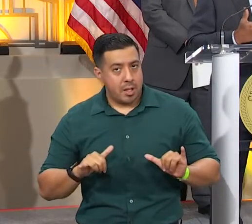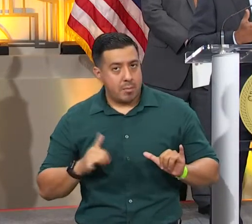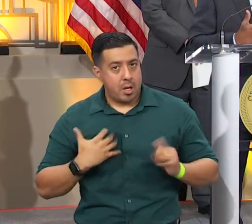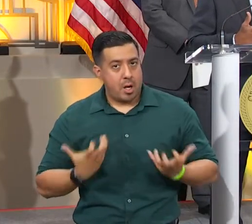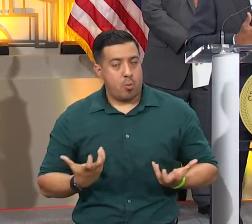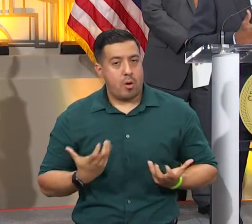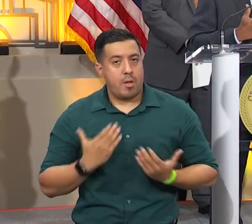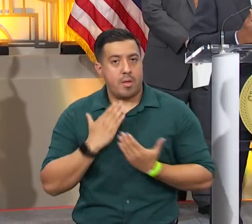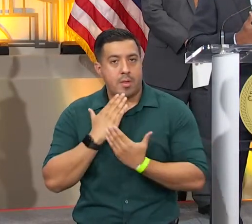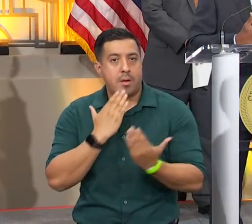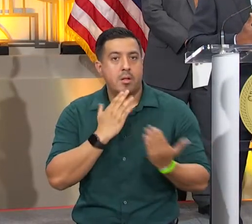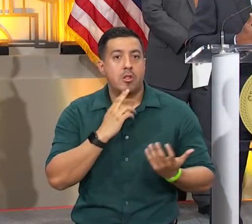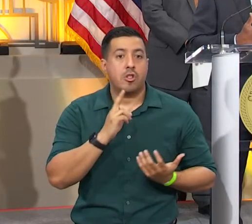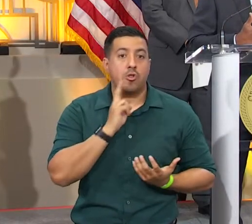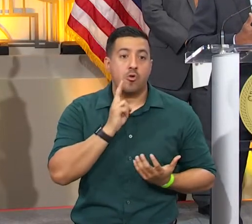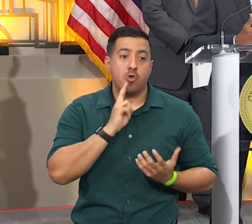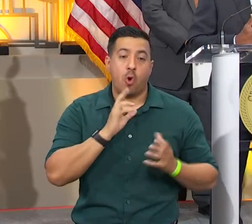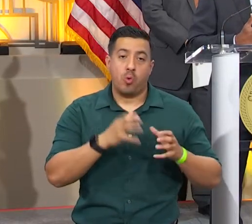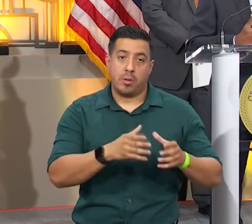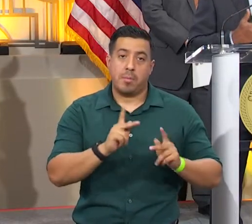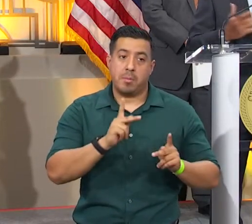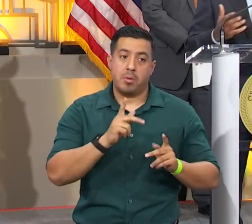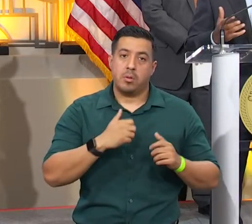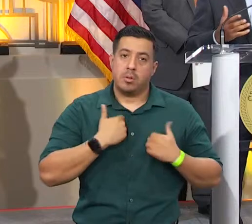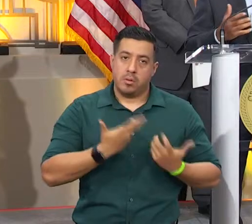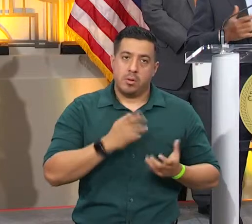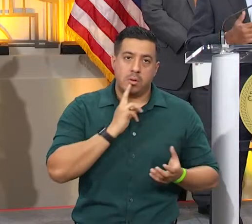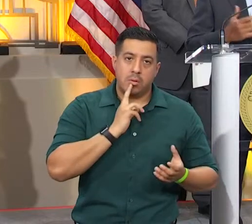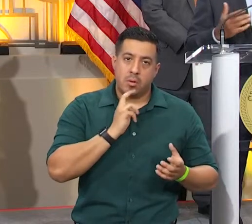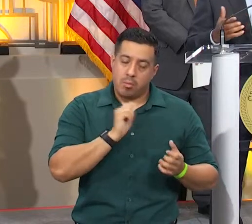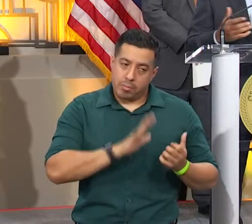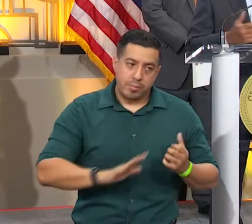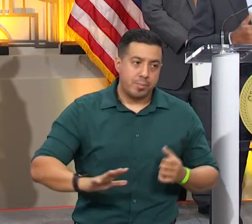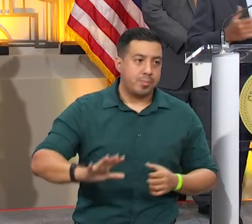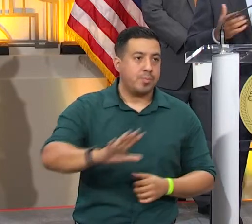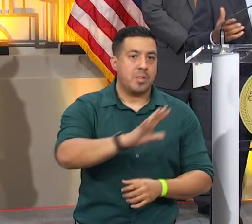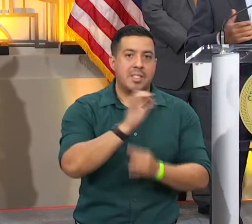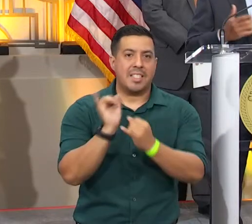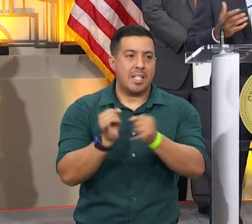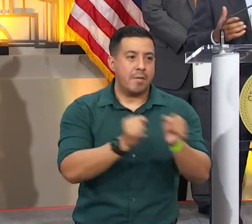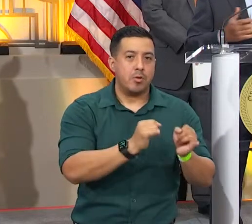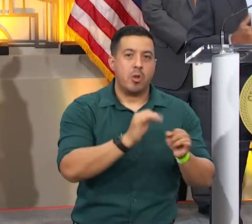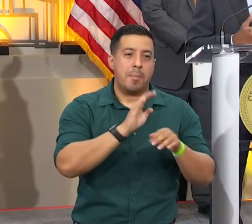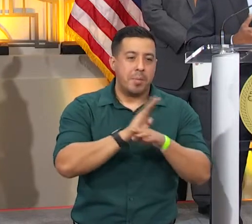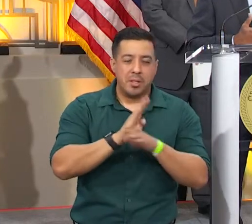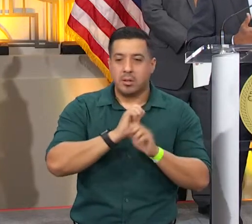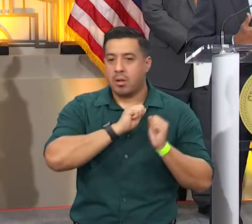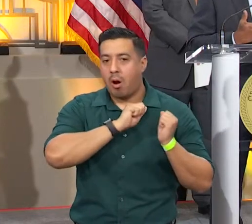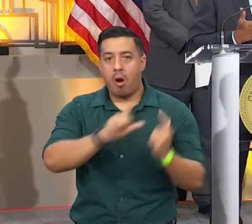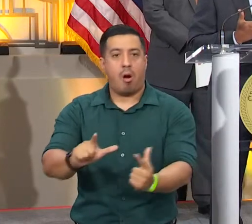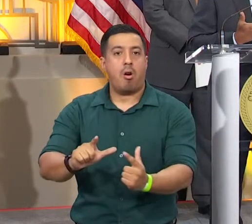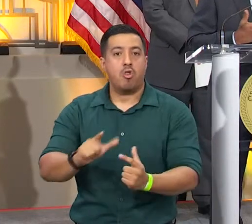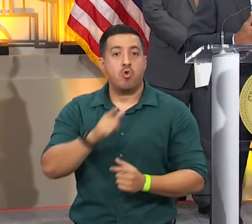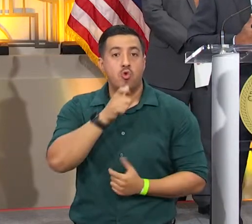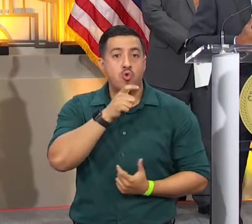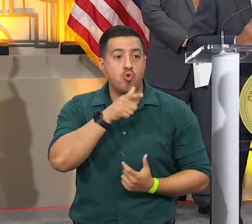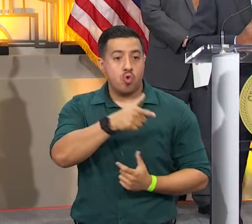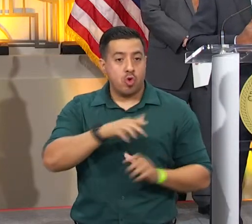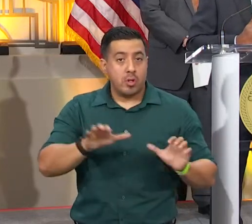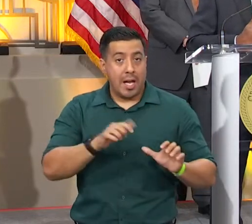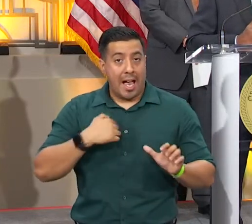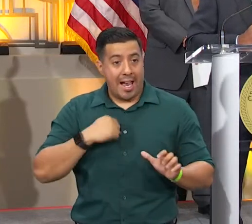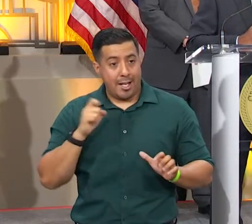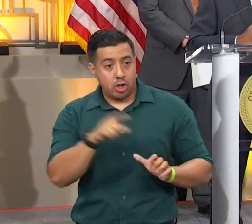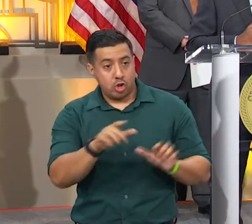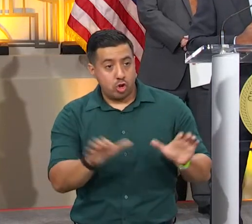me thank Houstonians across the board, individual businesses and all, who have done what we have